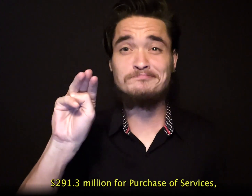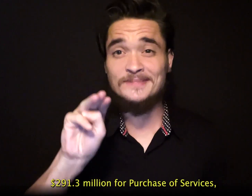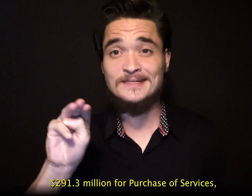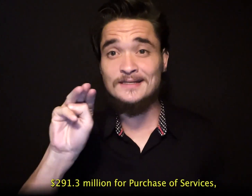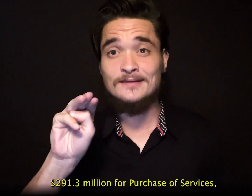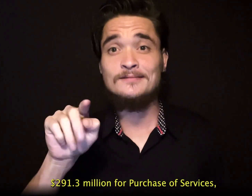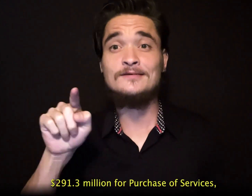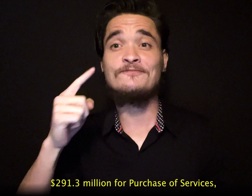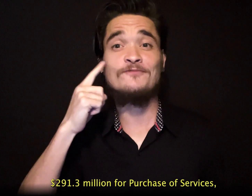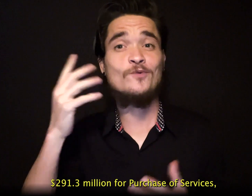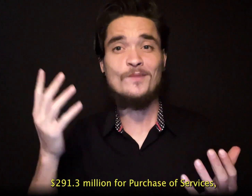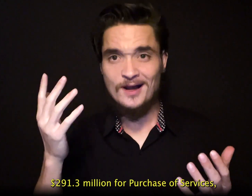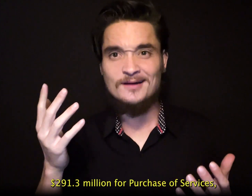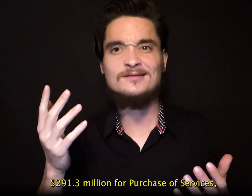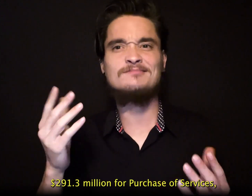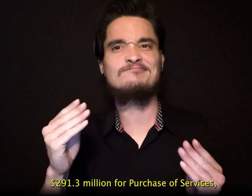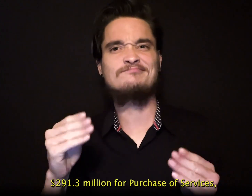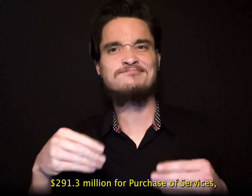291.3 million for purchase of services,